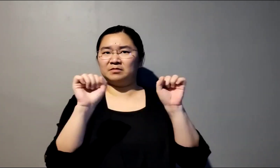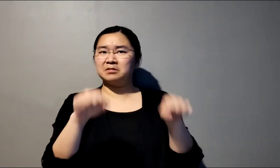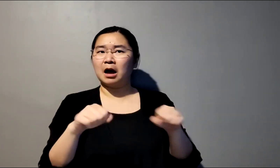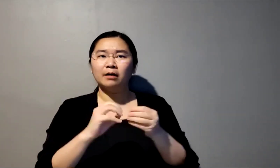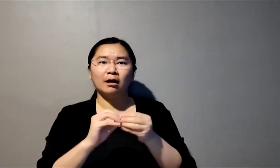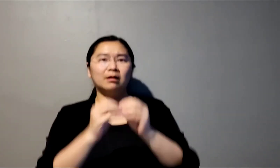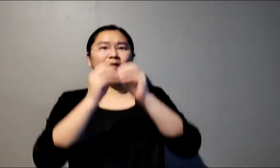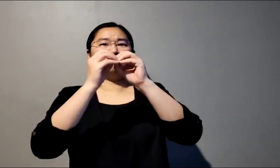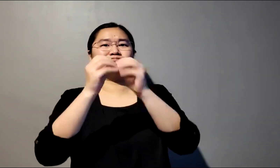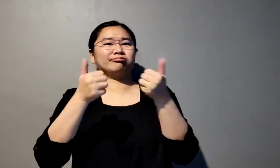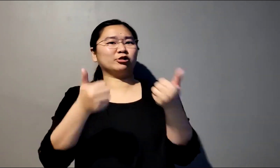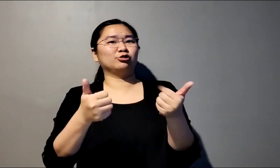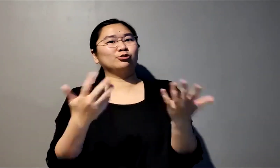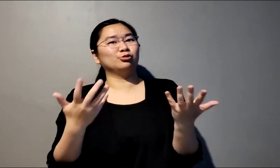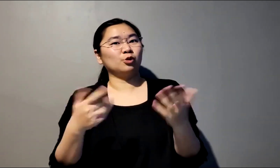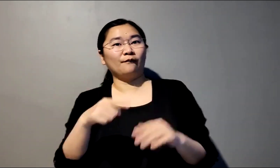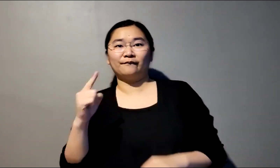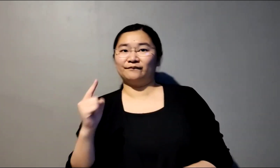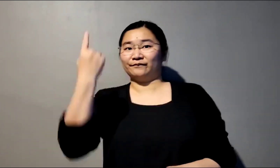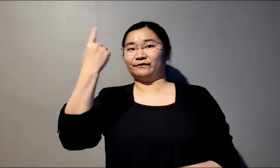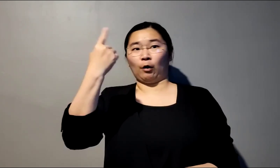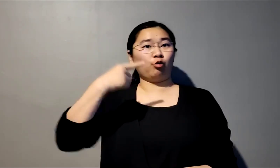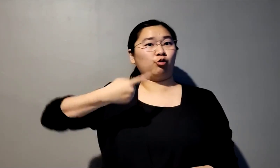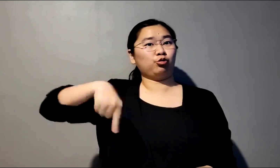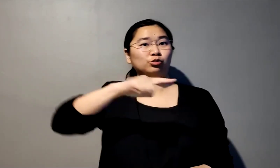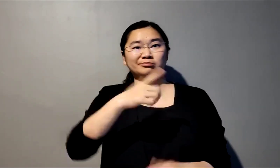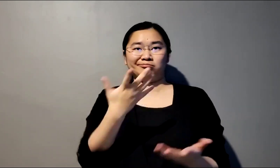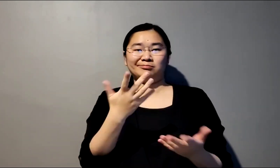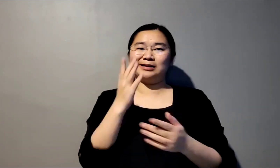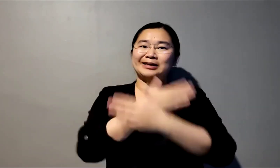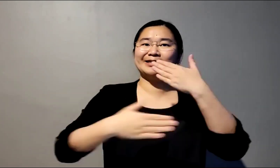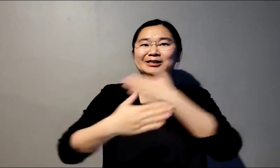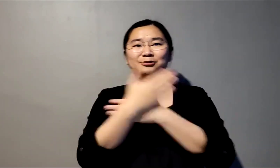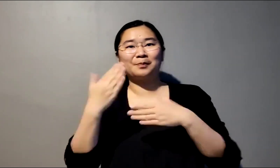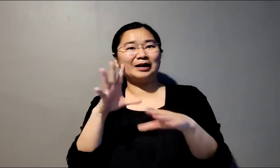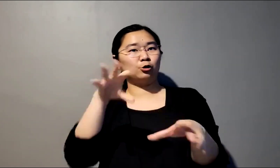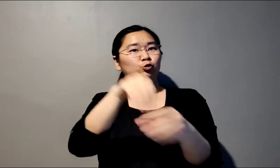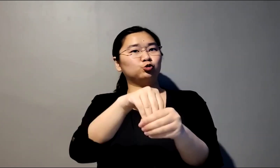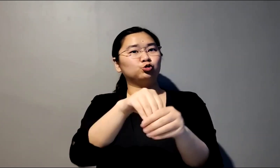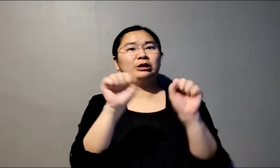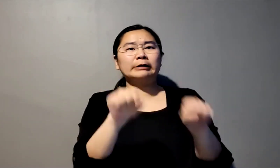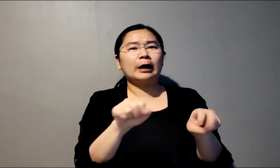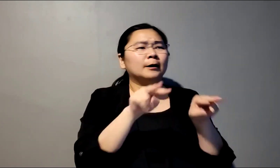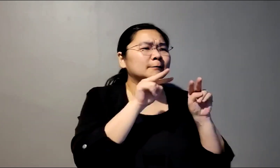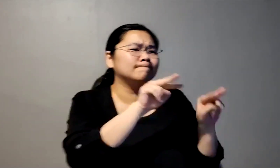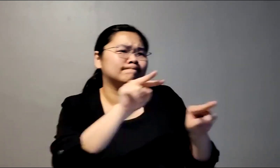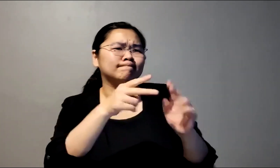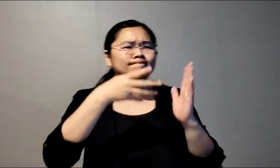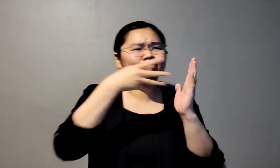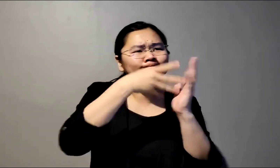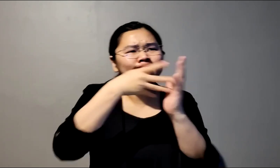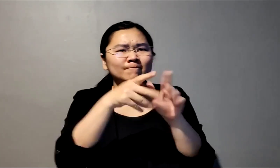make sure that international cooperation development programs, they are really, really